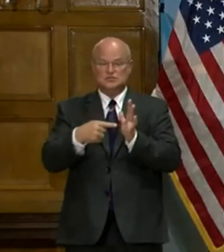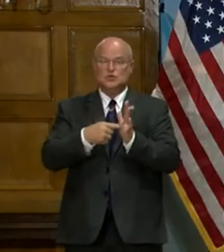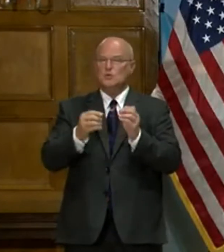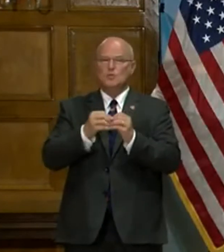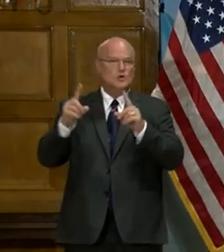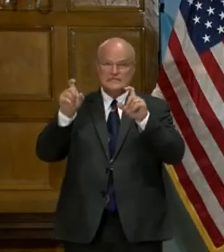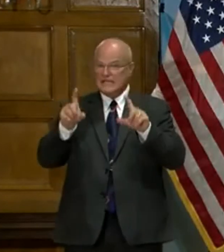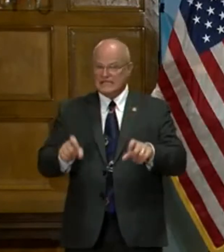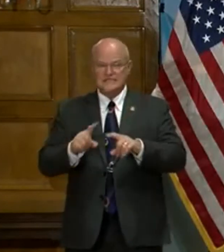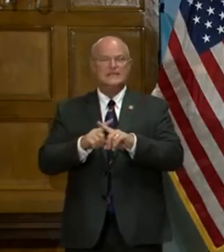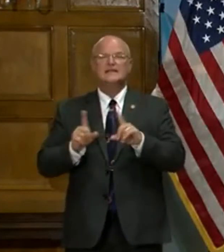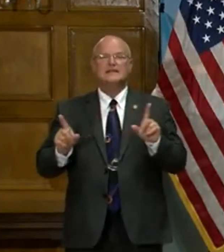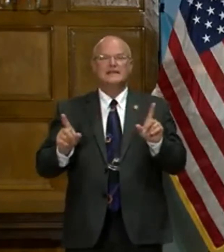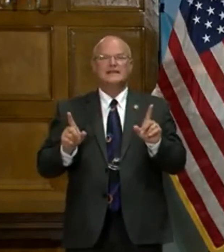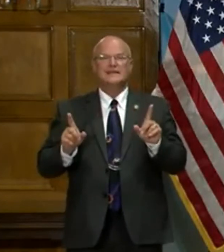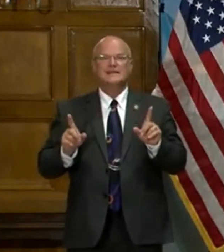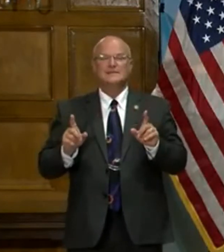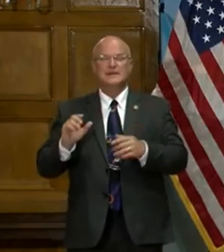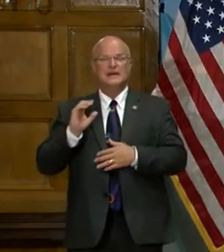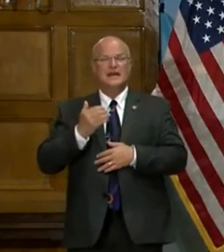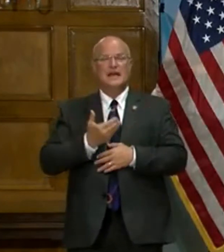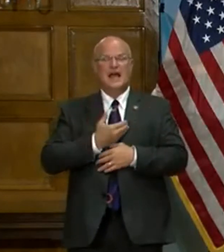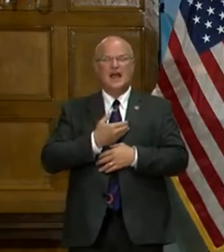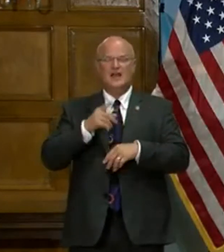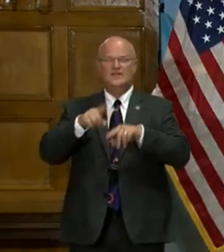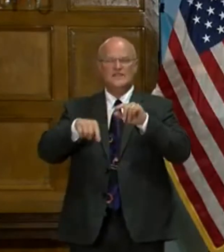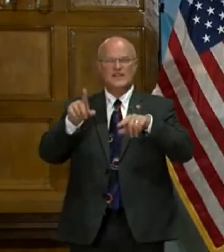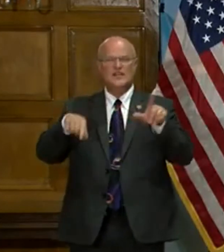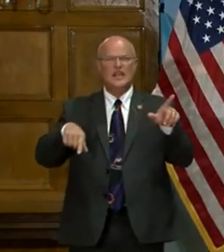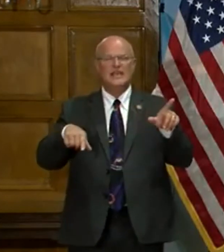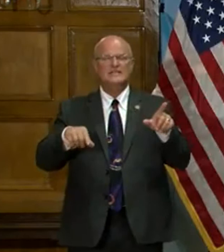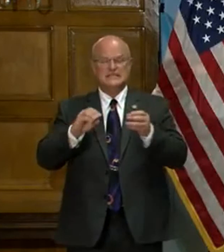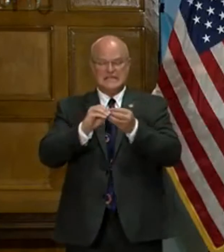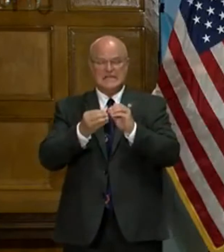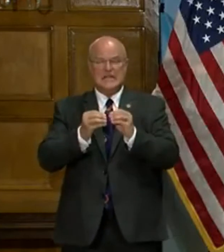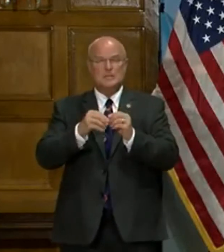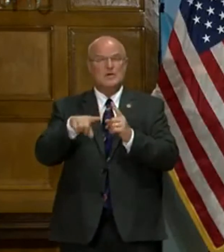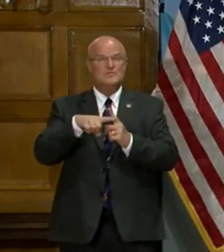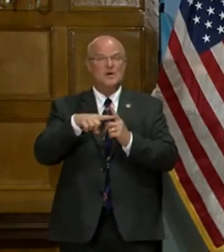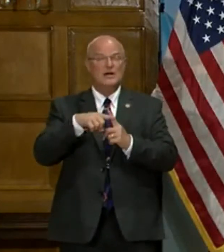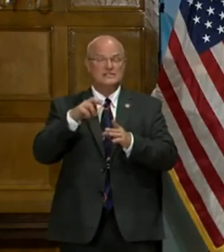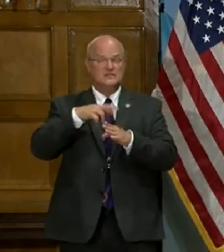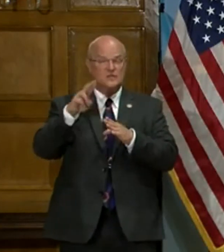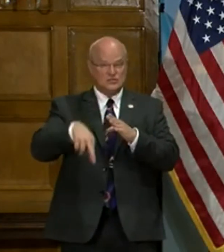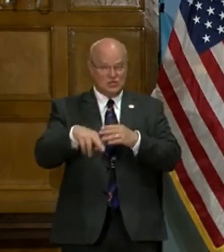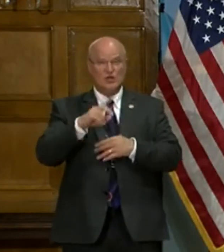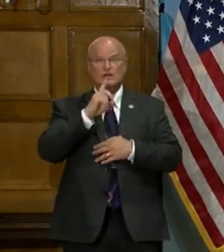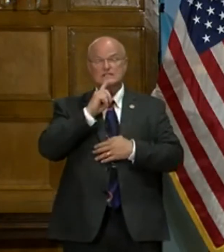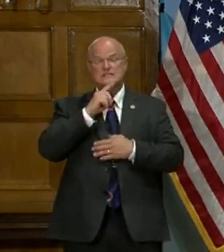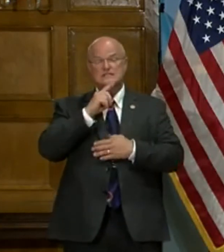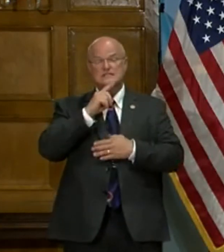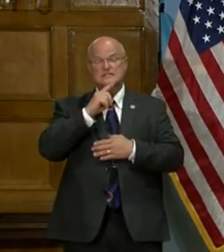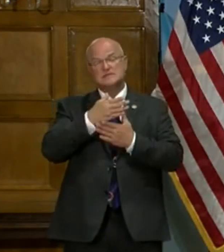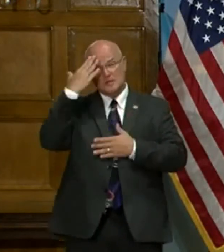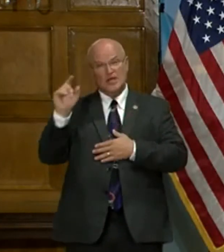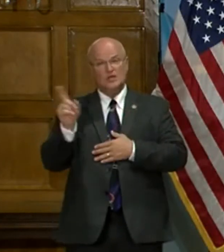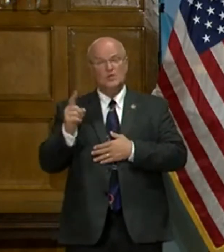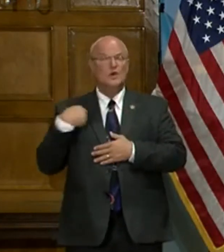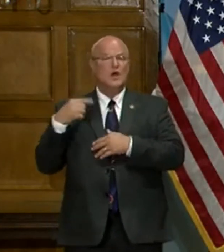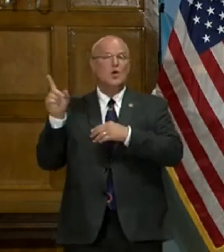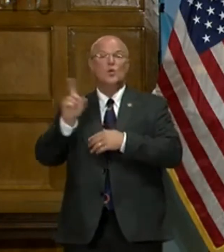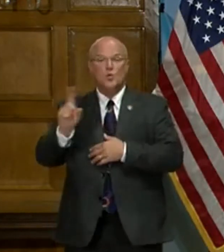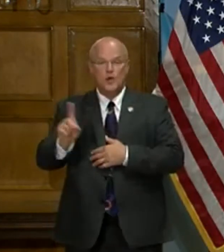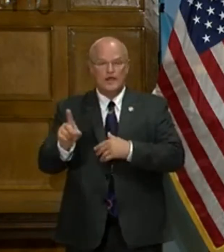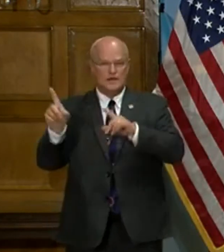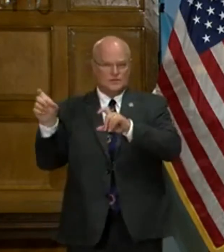more testing, but our variation in number of positive results is partly due to where we're